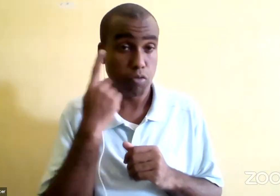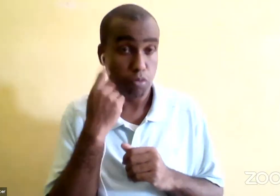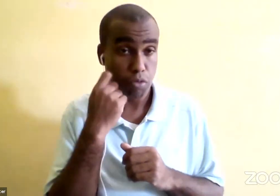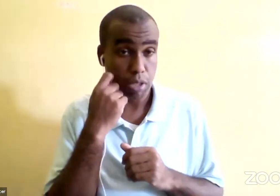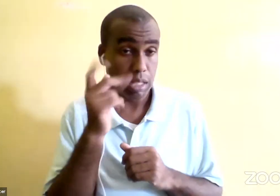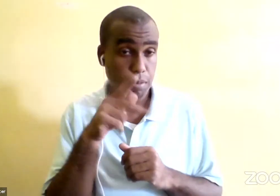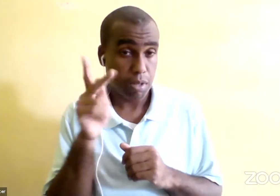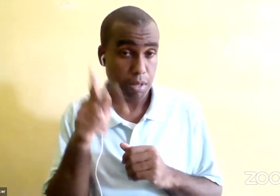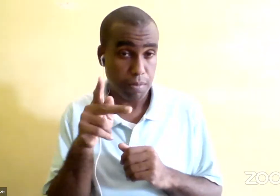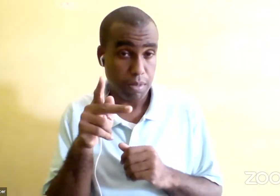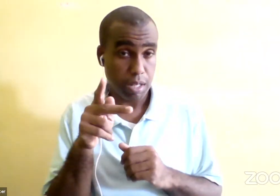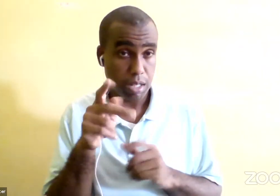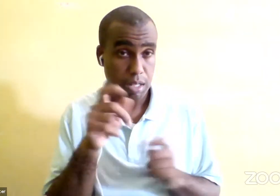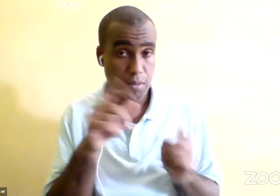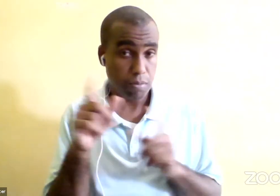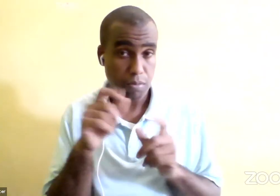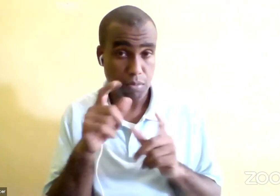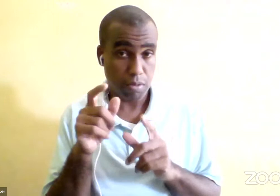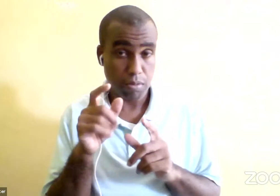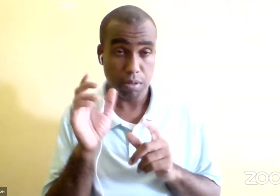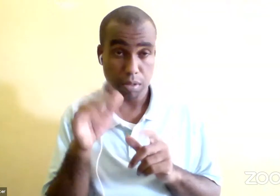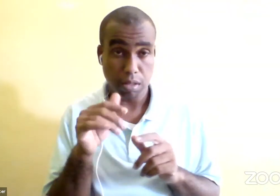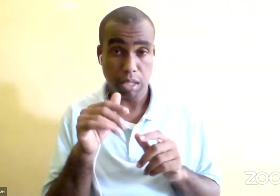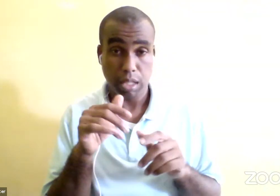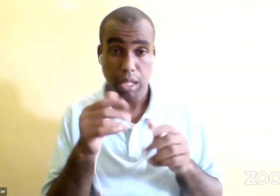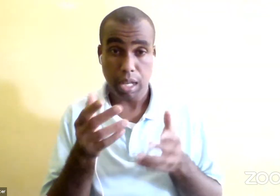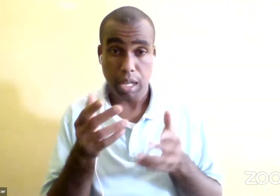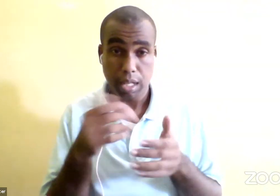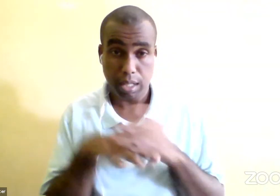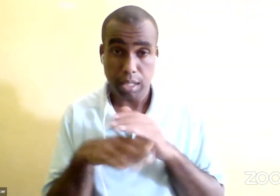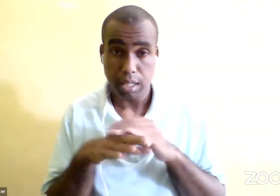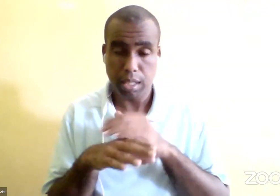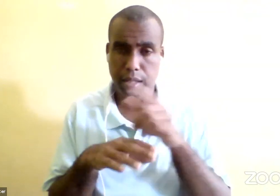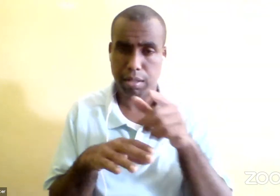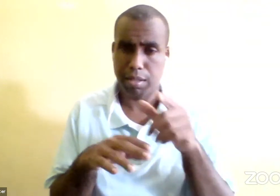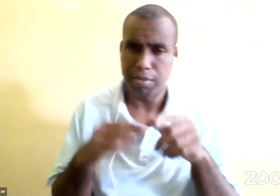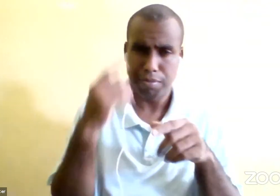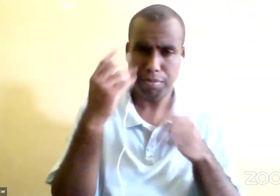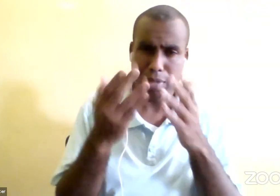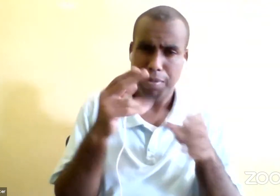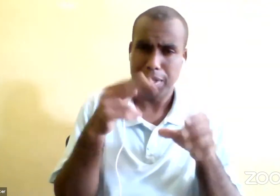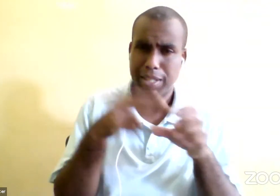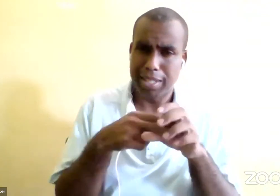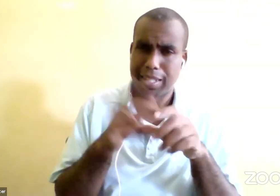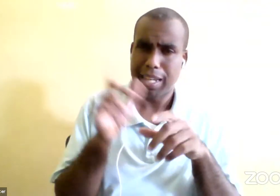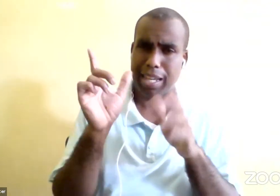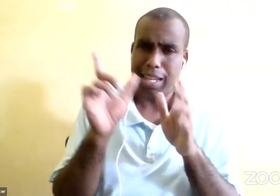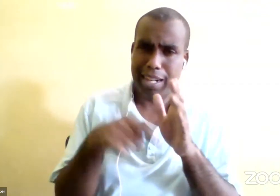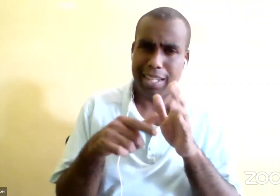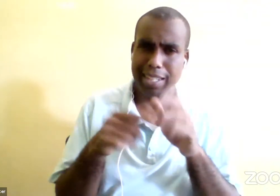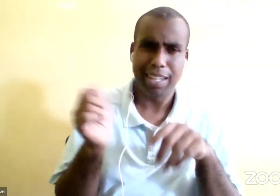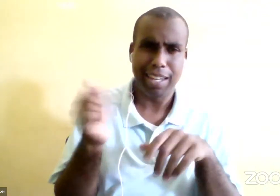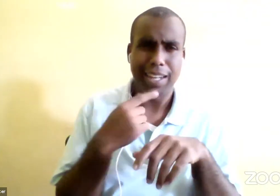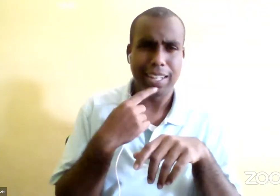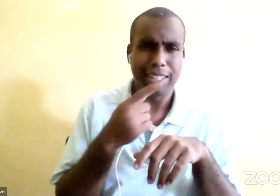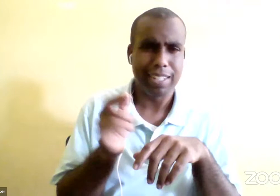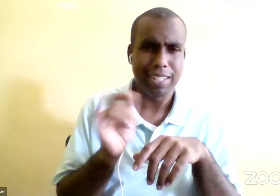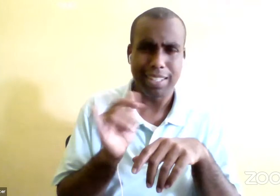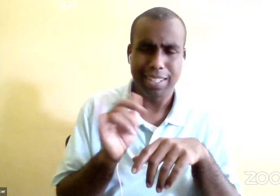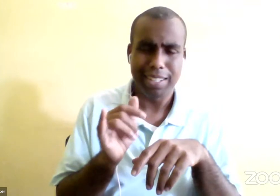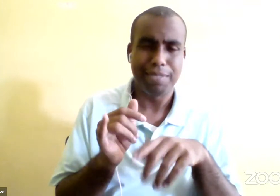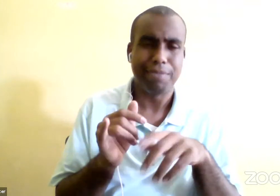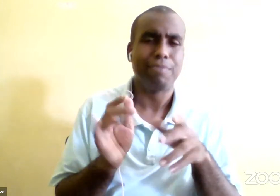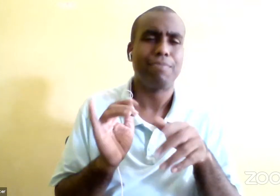presented? So Tia, I guess you came in late. What I said, everybody's saying the same thing. Yeah. So